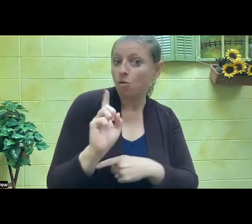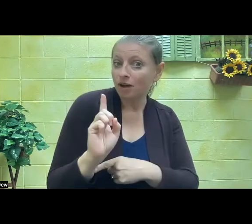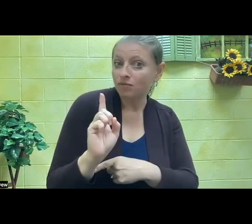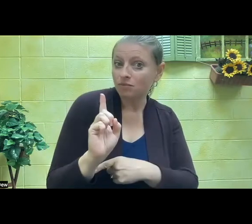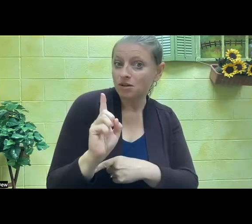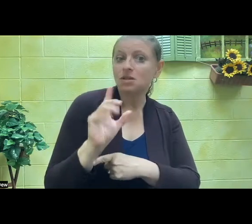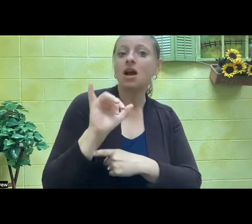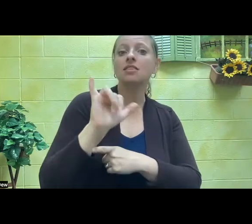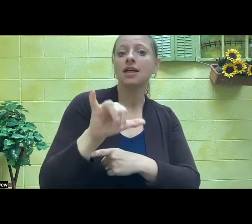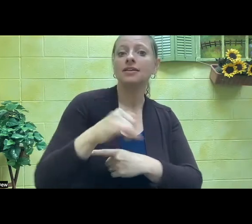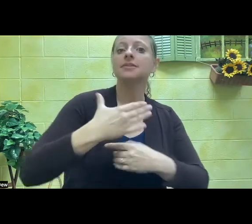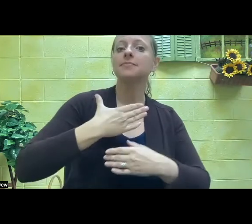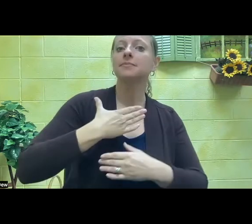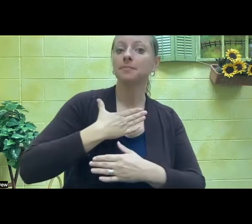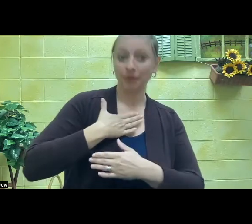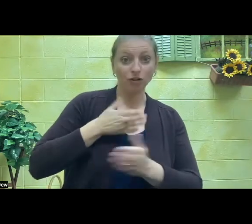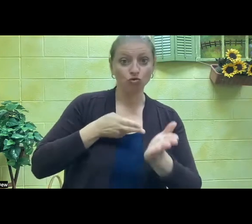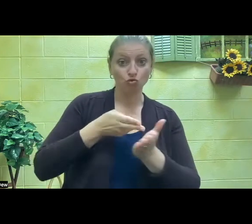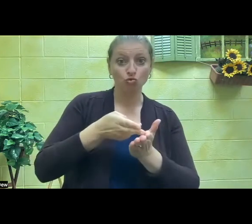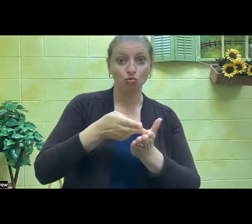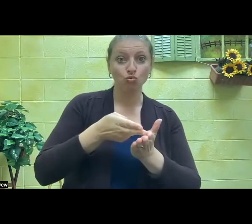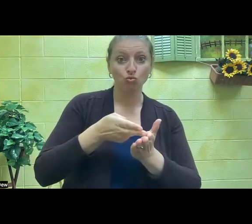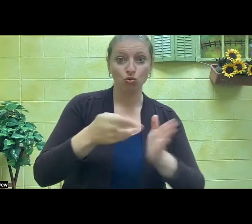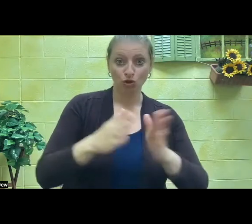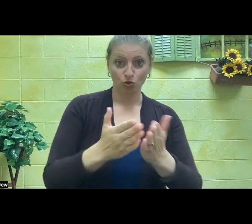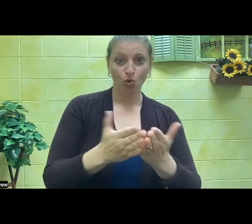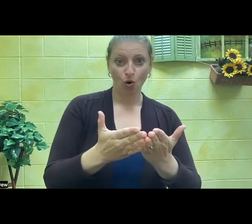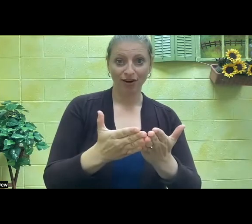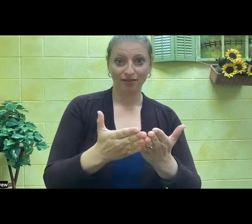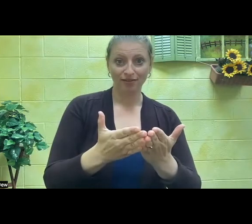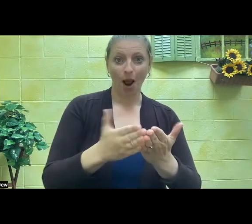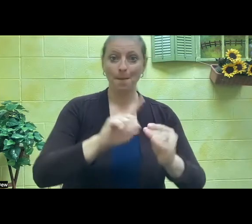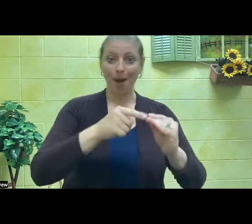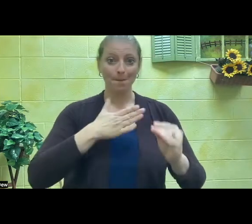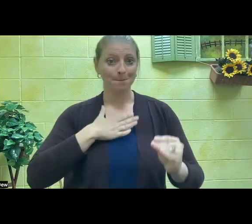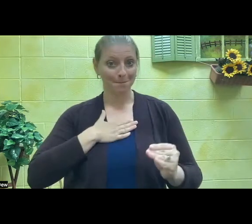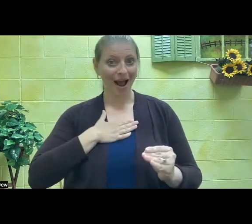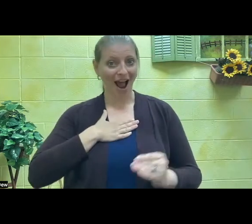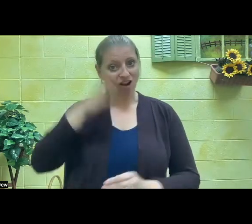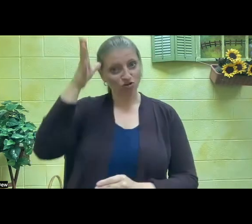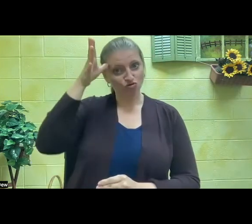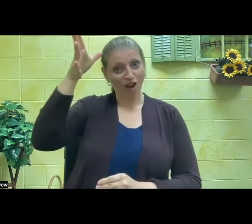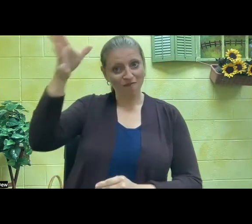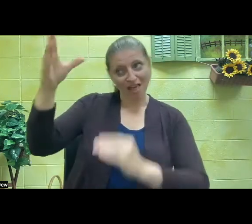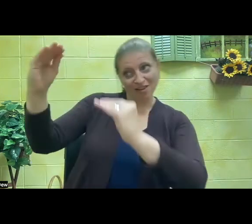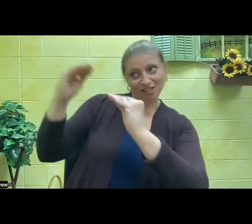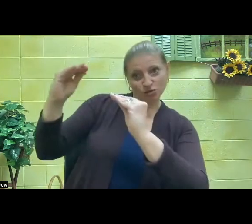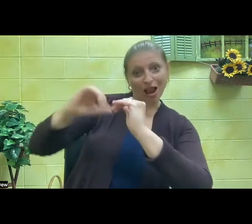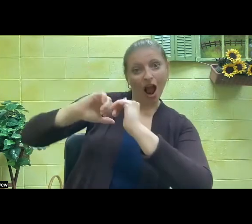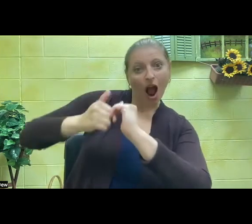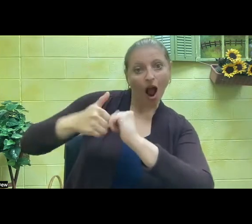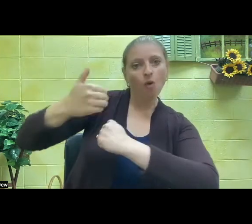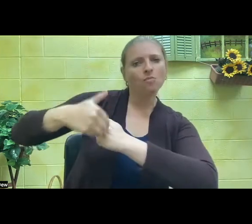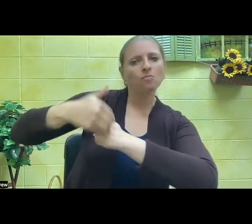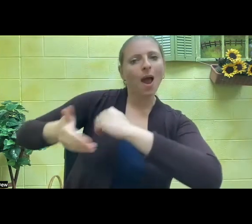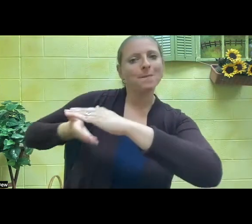my, it's a true story. And it's a story of my grandfather teaching me how to bake bread and telling